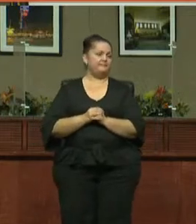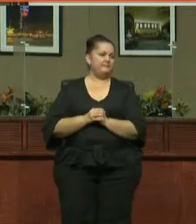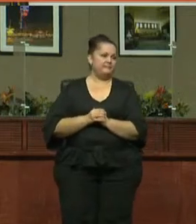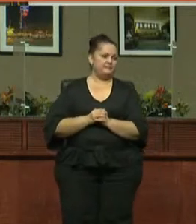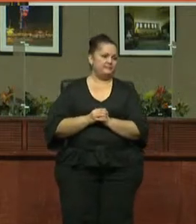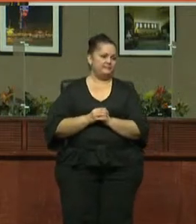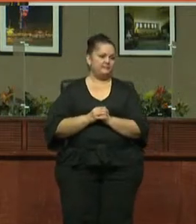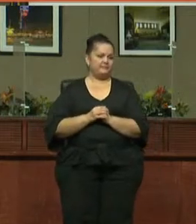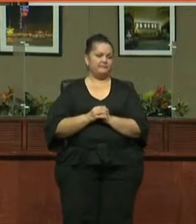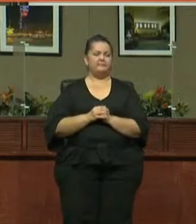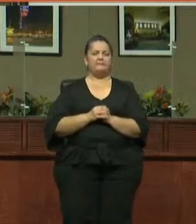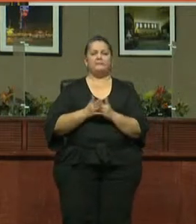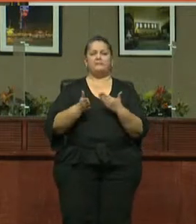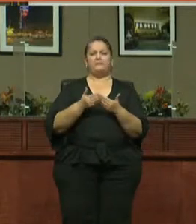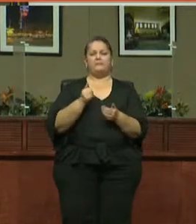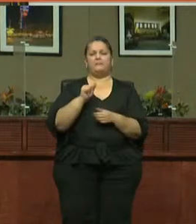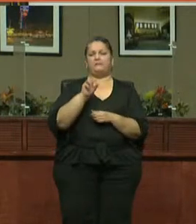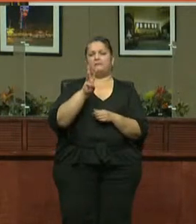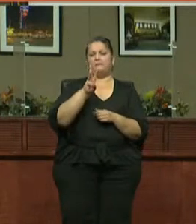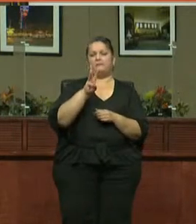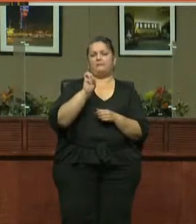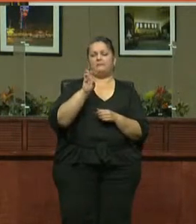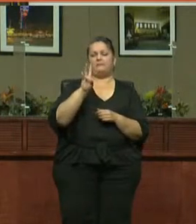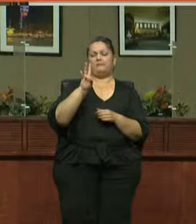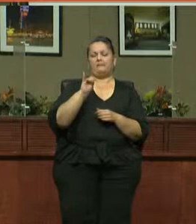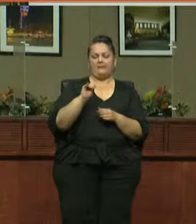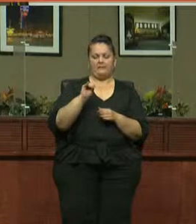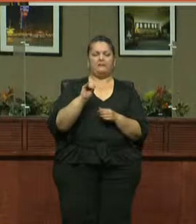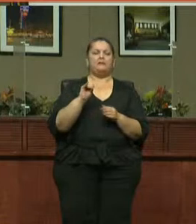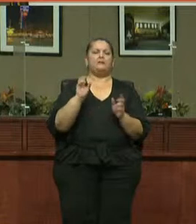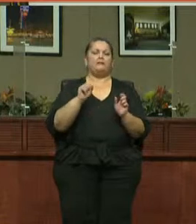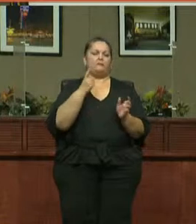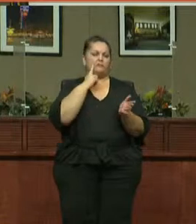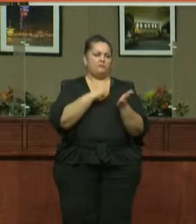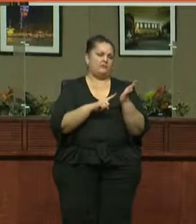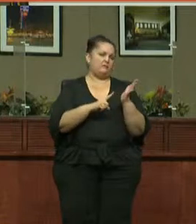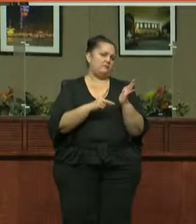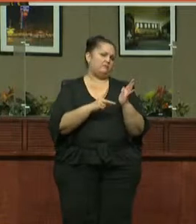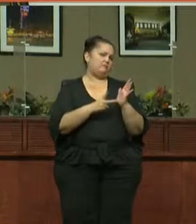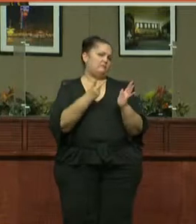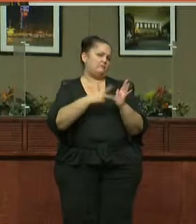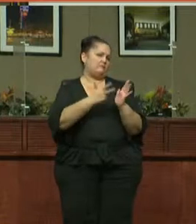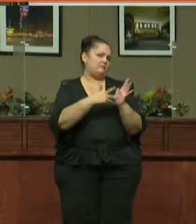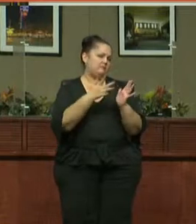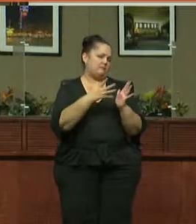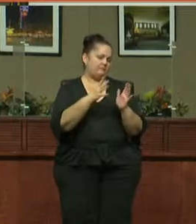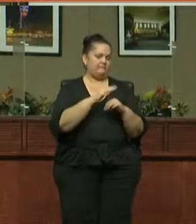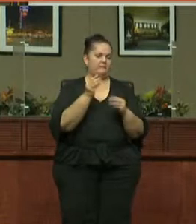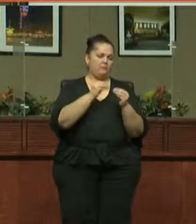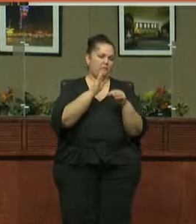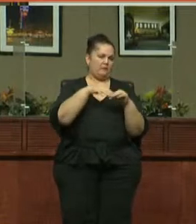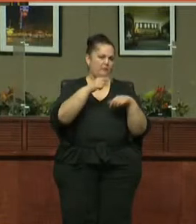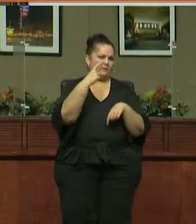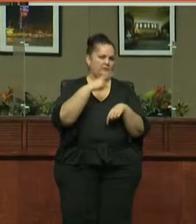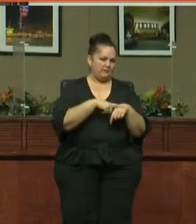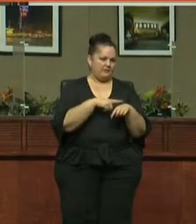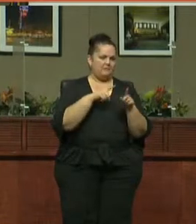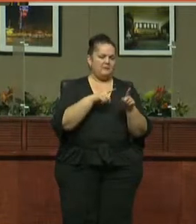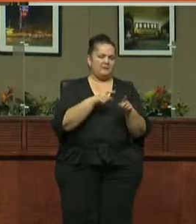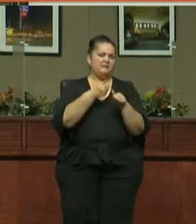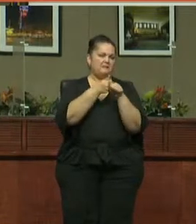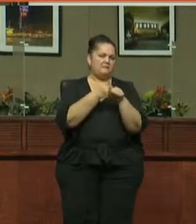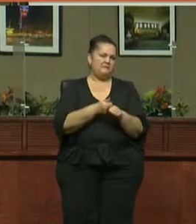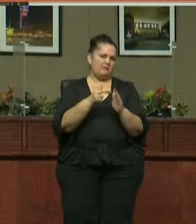Nearly 670 businesses have been re-inspected, and they have a compliance rate of